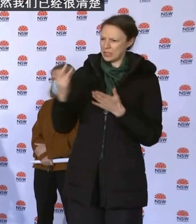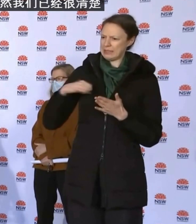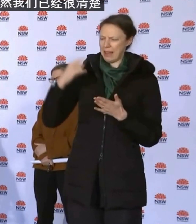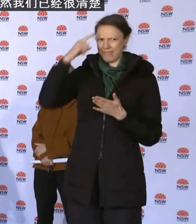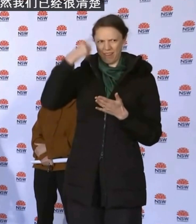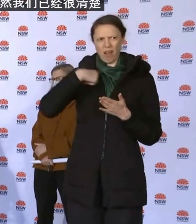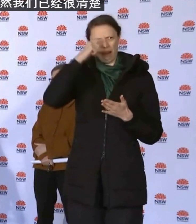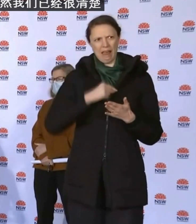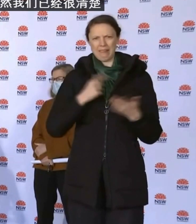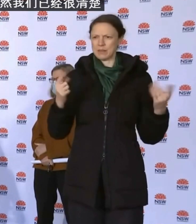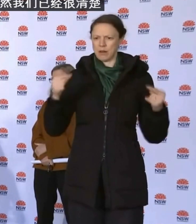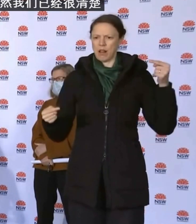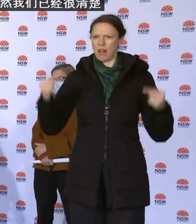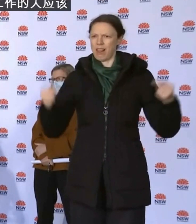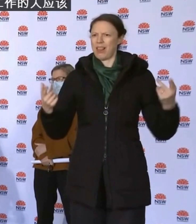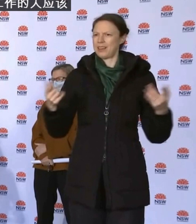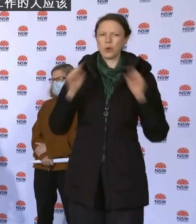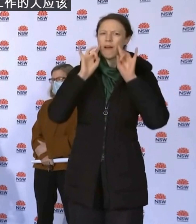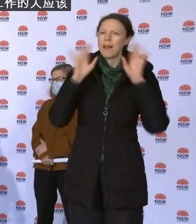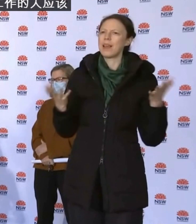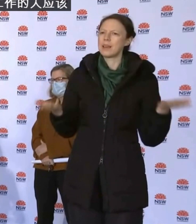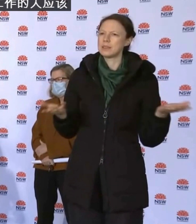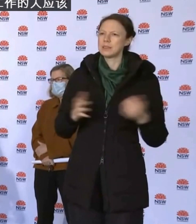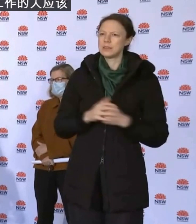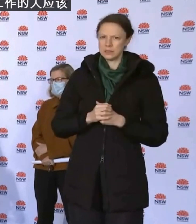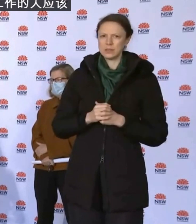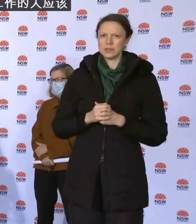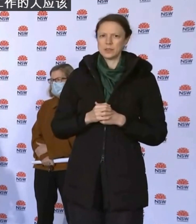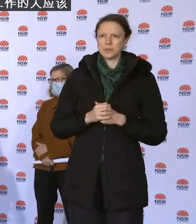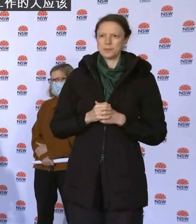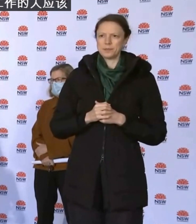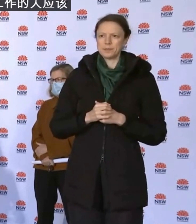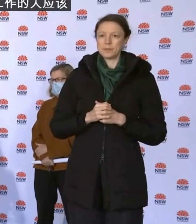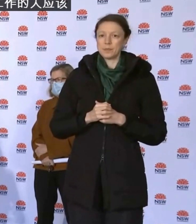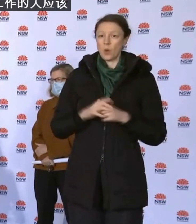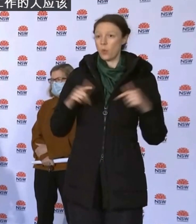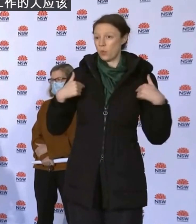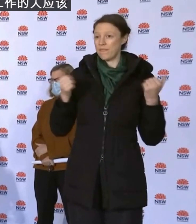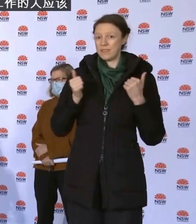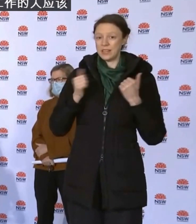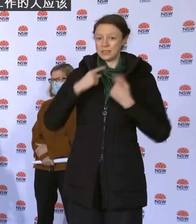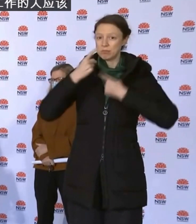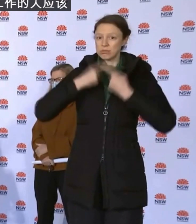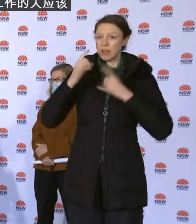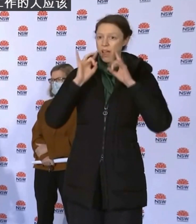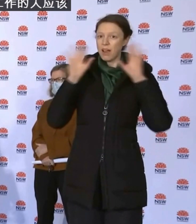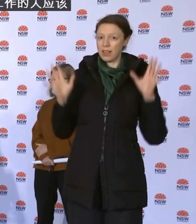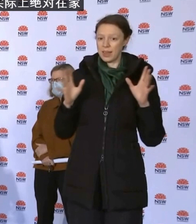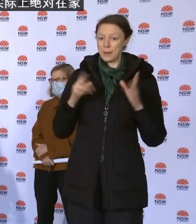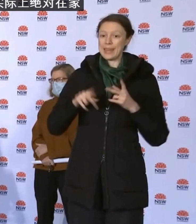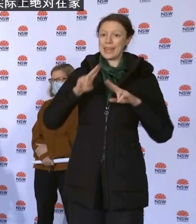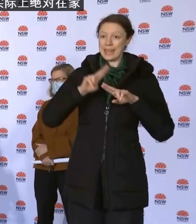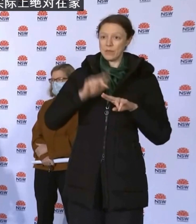Well, obviously, we've made it very clear that in the office environment, people who can work safely at home